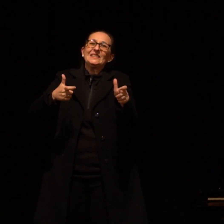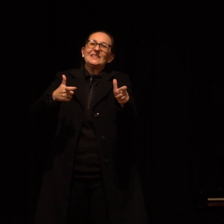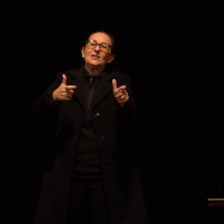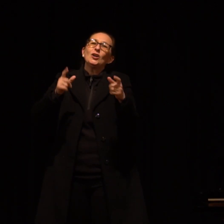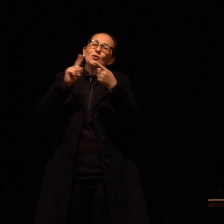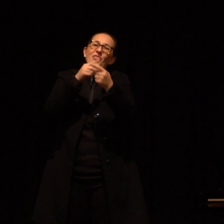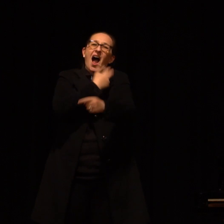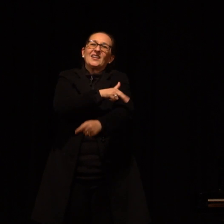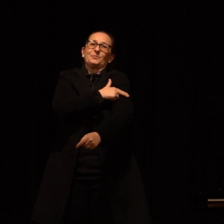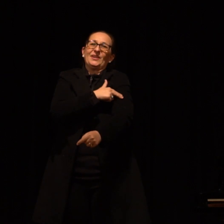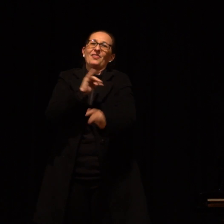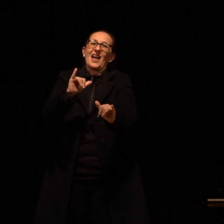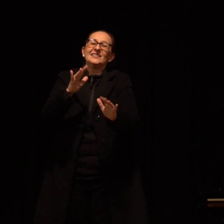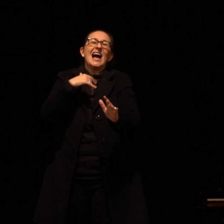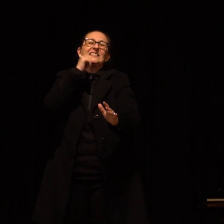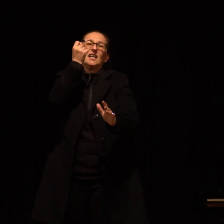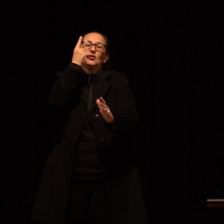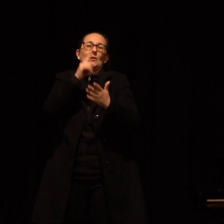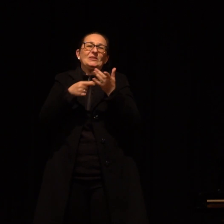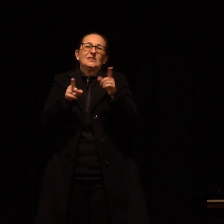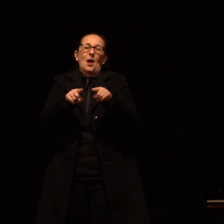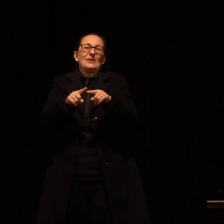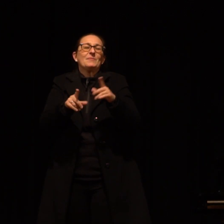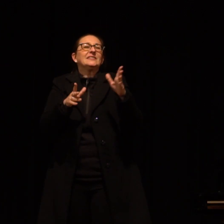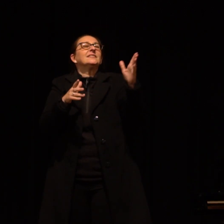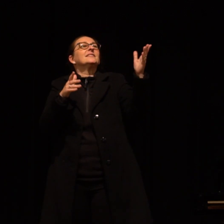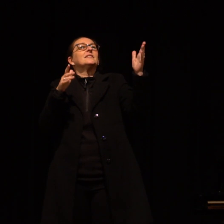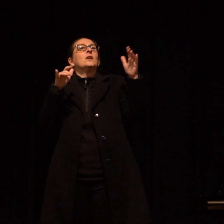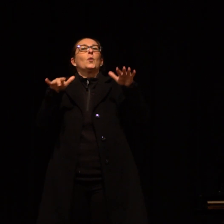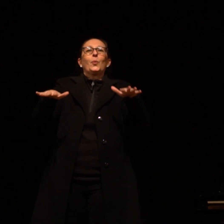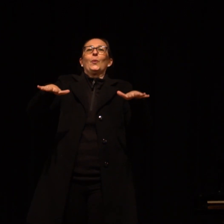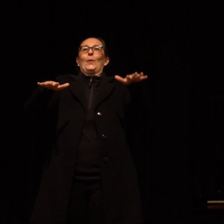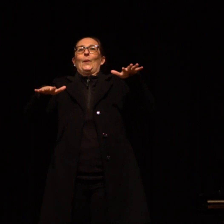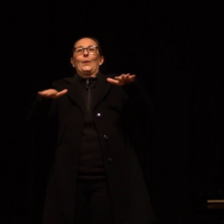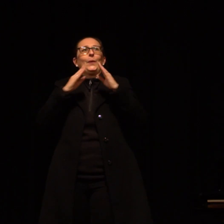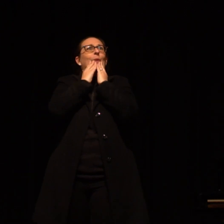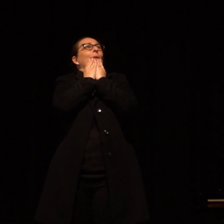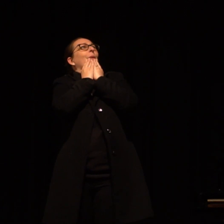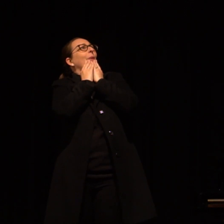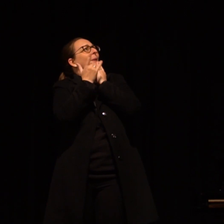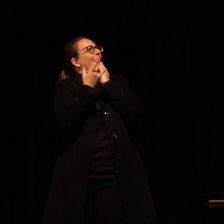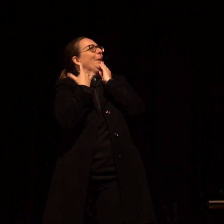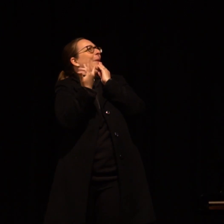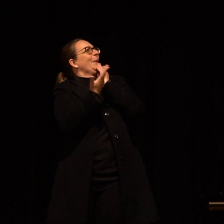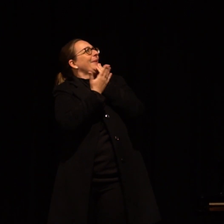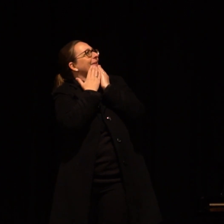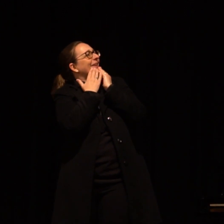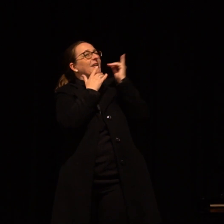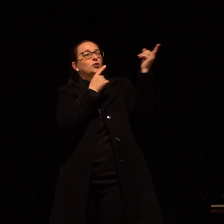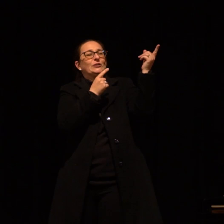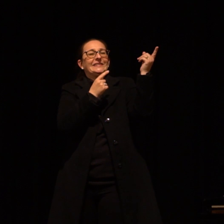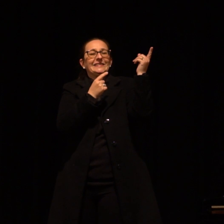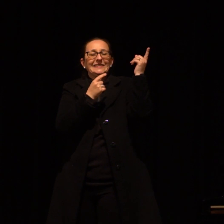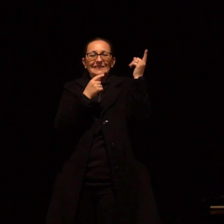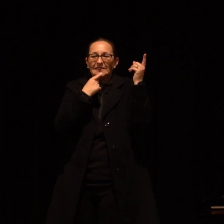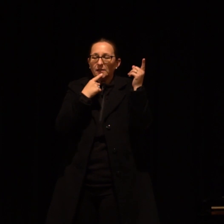full speed towards the hospital. I didn't understand what was going on. The ambulance was going full speed towards the